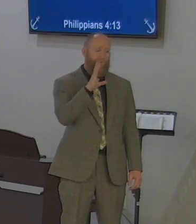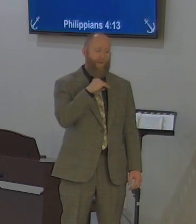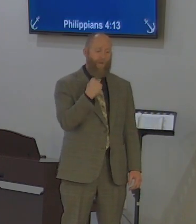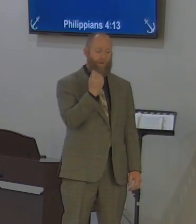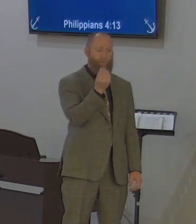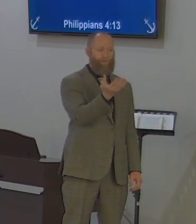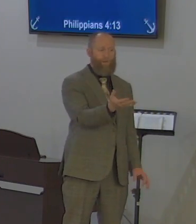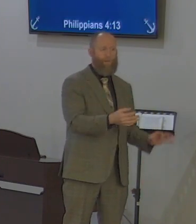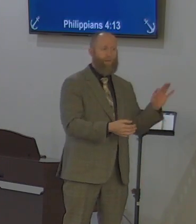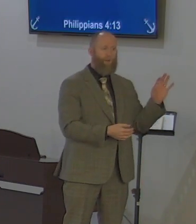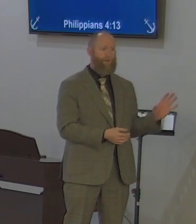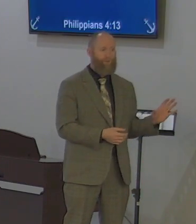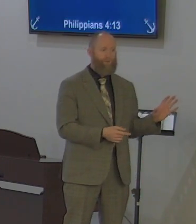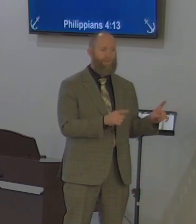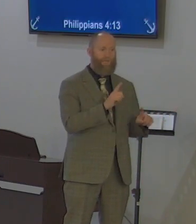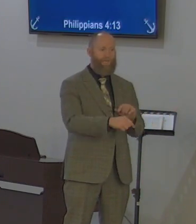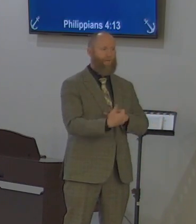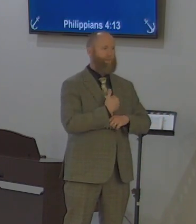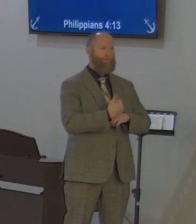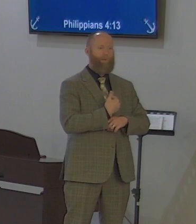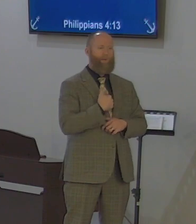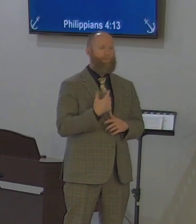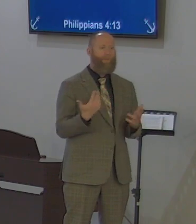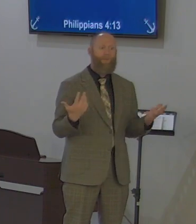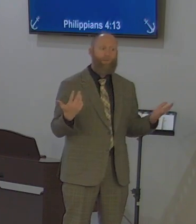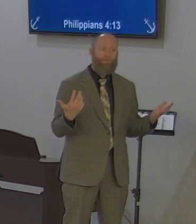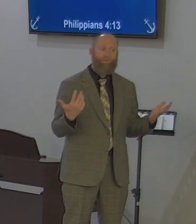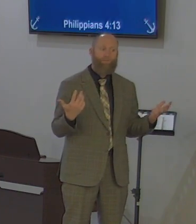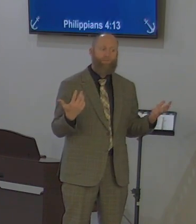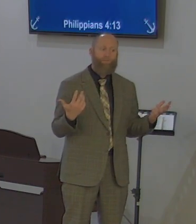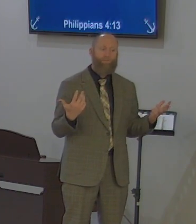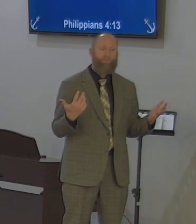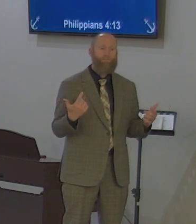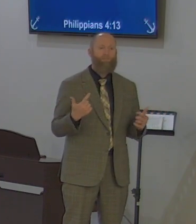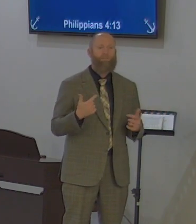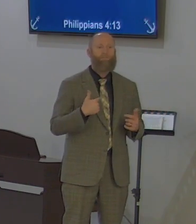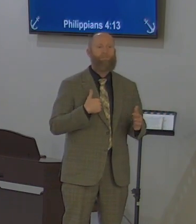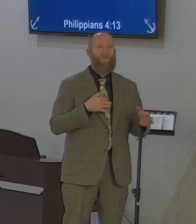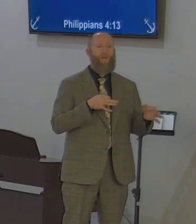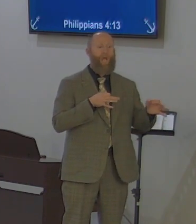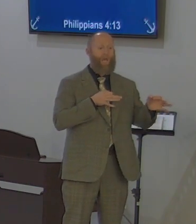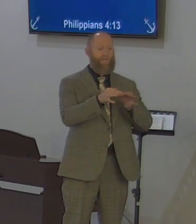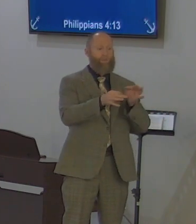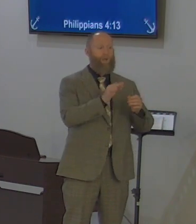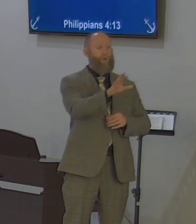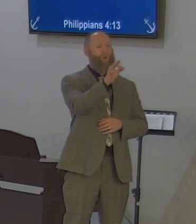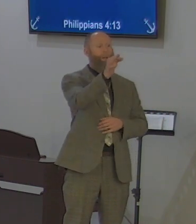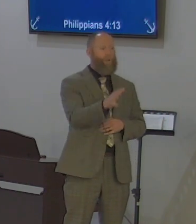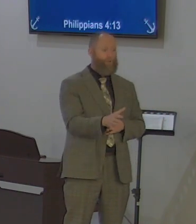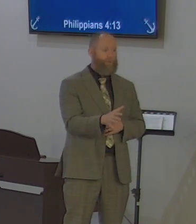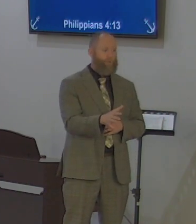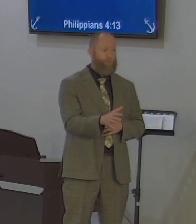him. I'll describe your pastor for you. Imperfect.